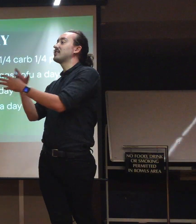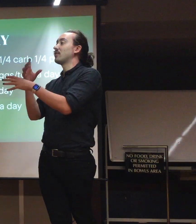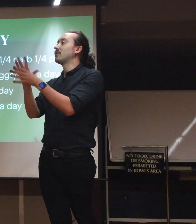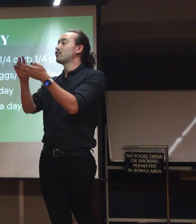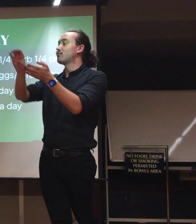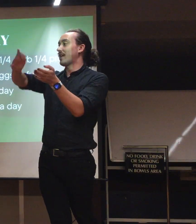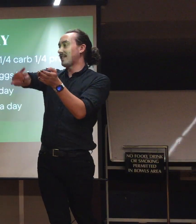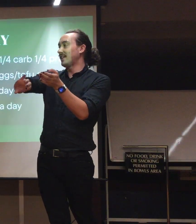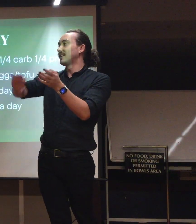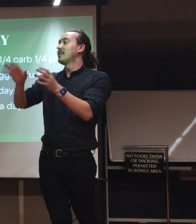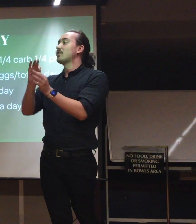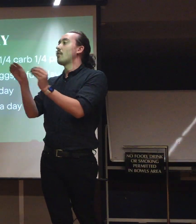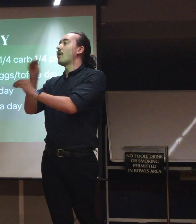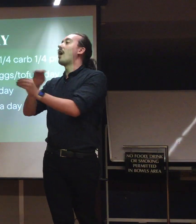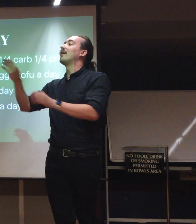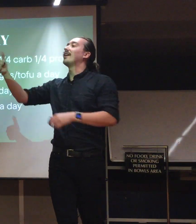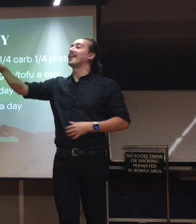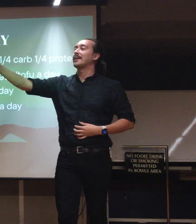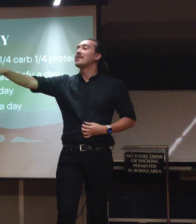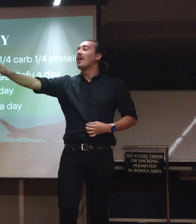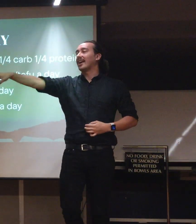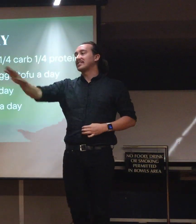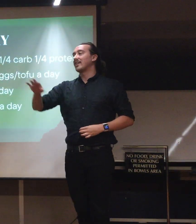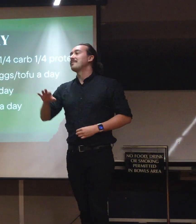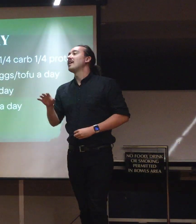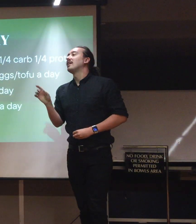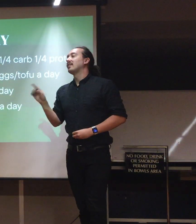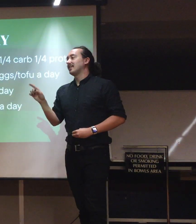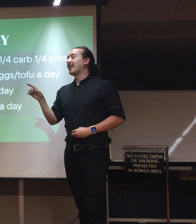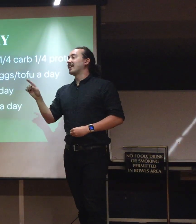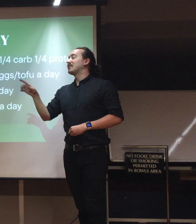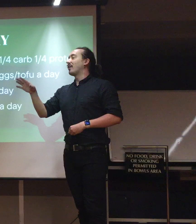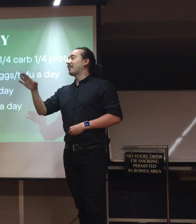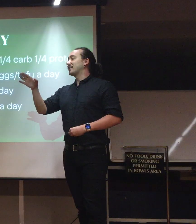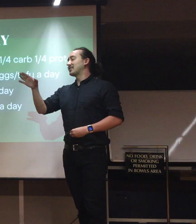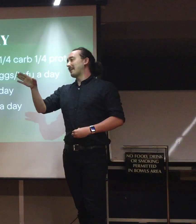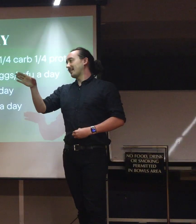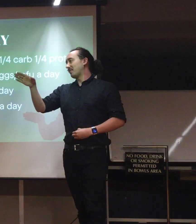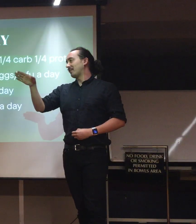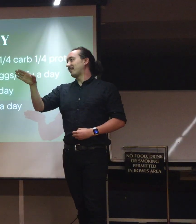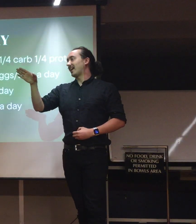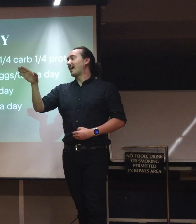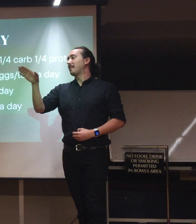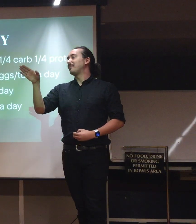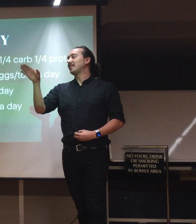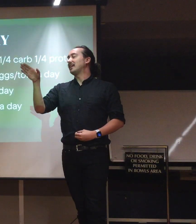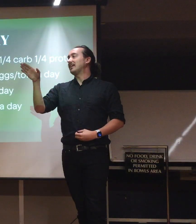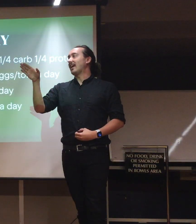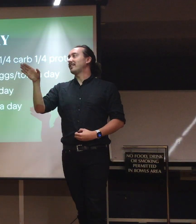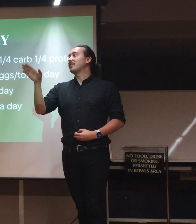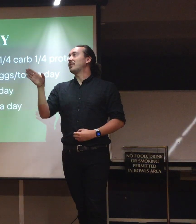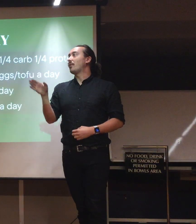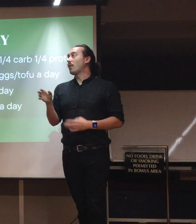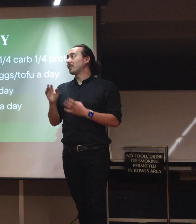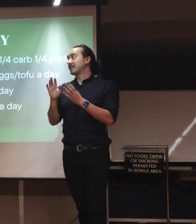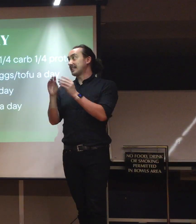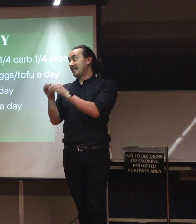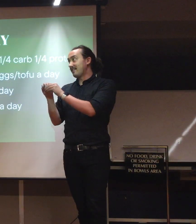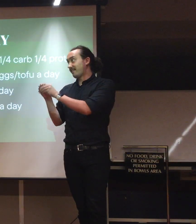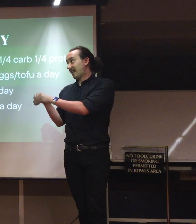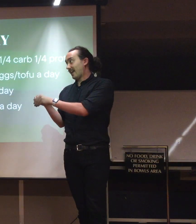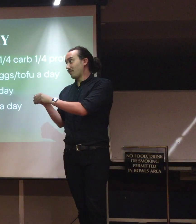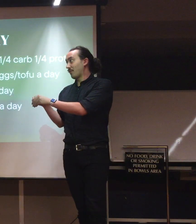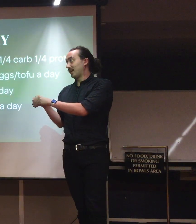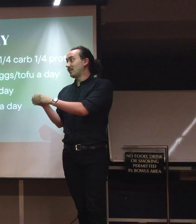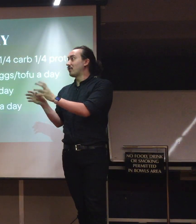the healthiest oil? Oh yeah. The Okay, oil so that's no, I think she's making a point of the oil that's